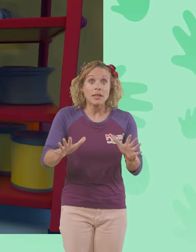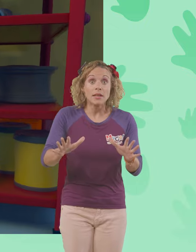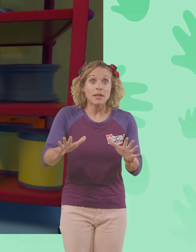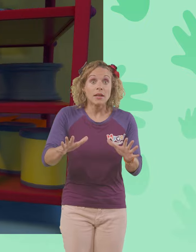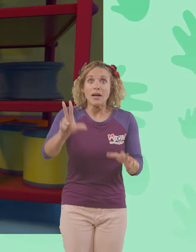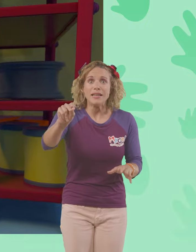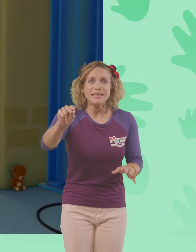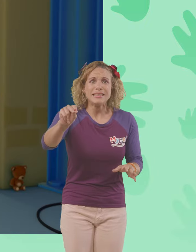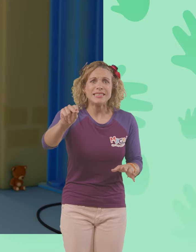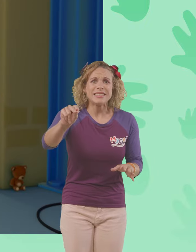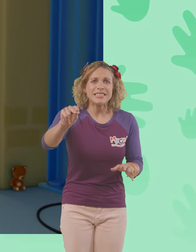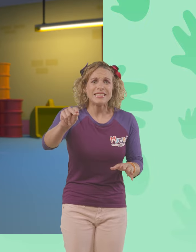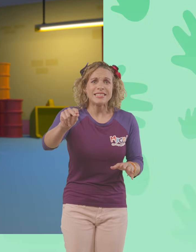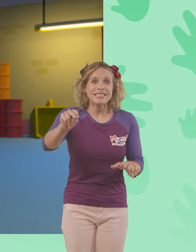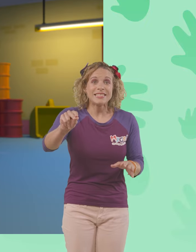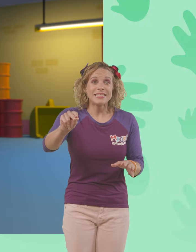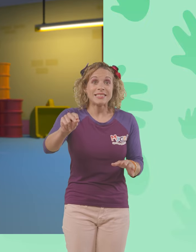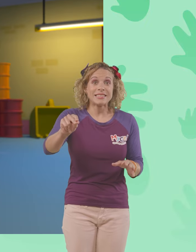No!